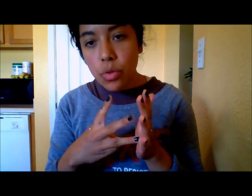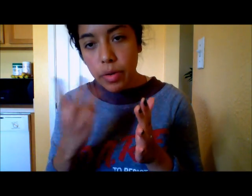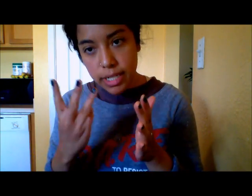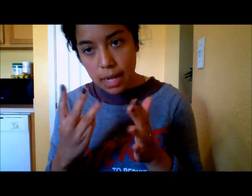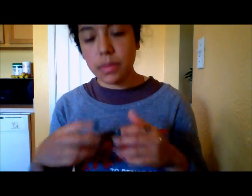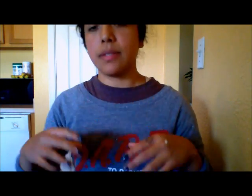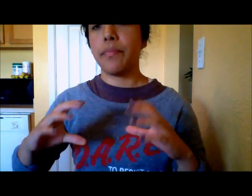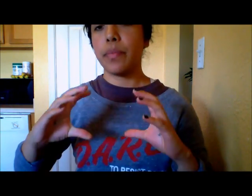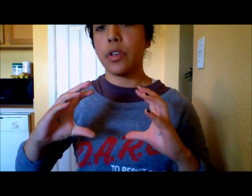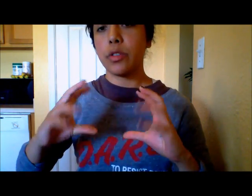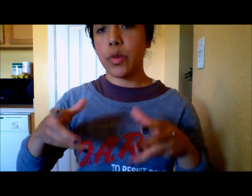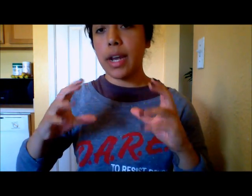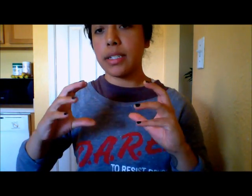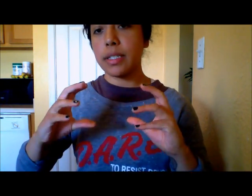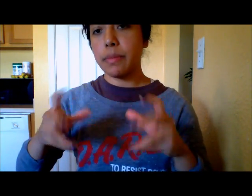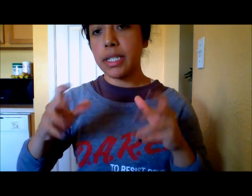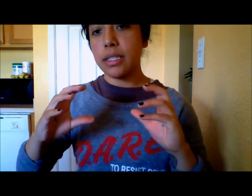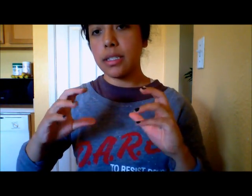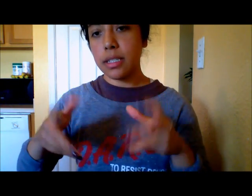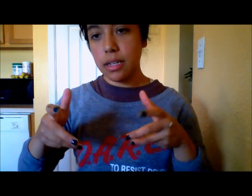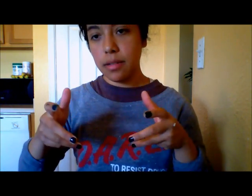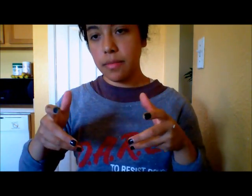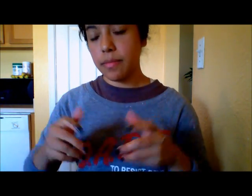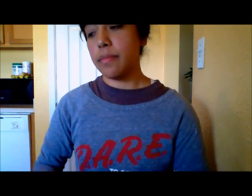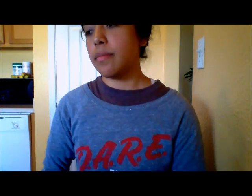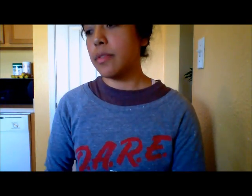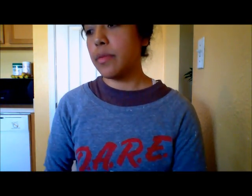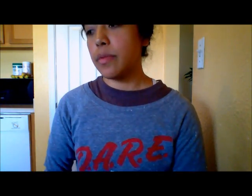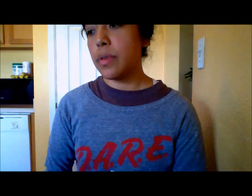3 times. Transmission.